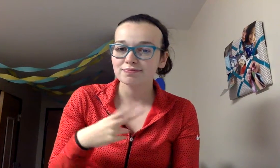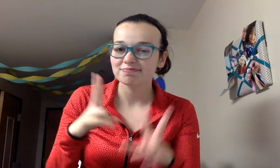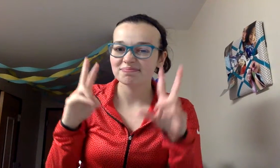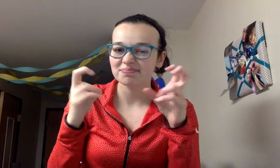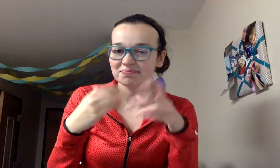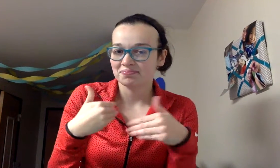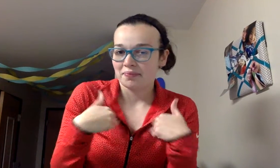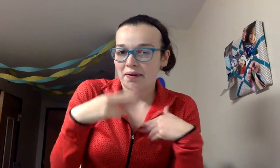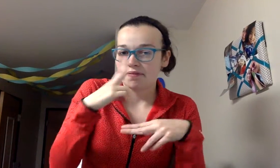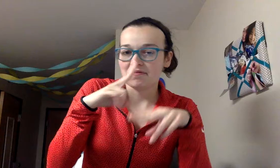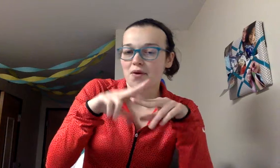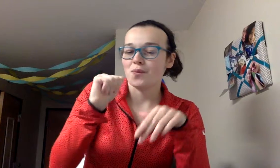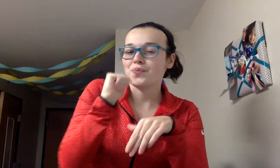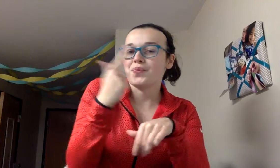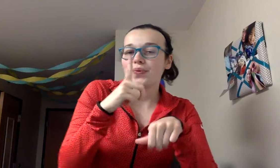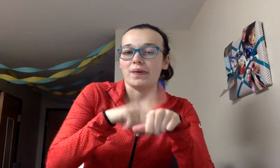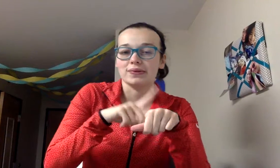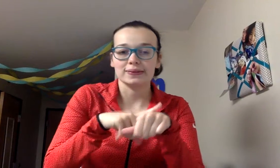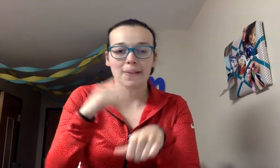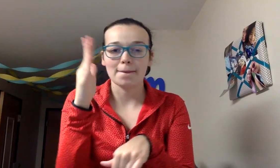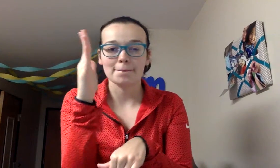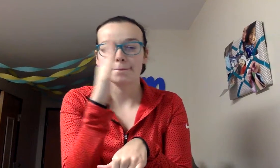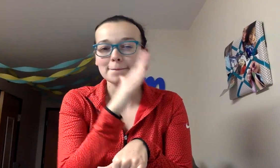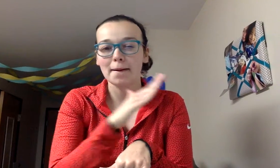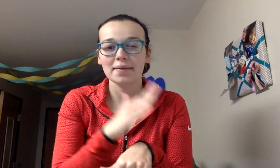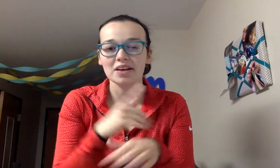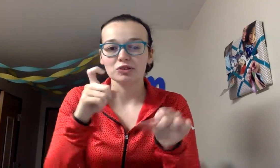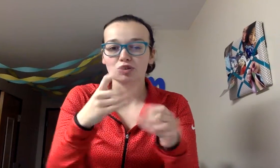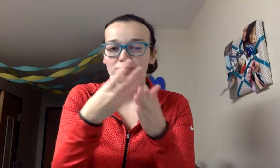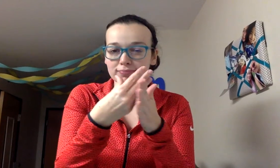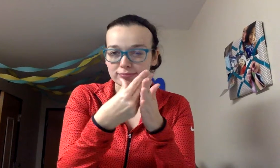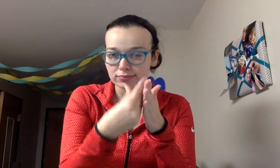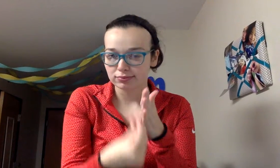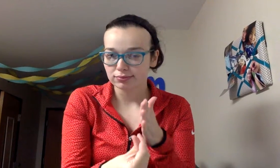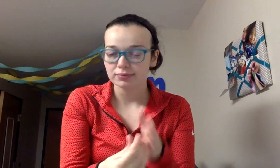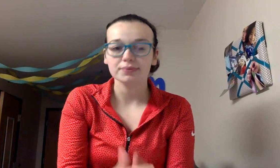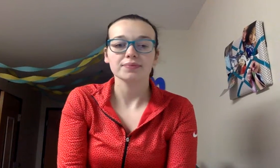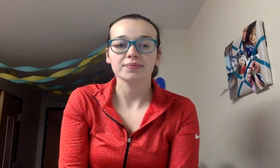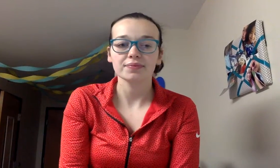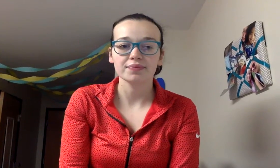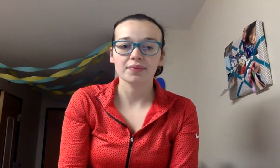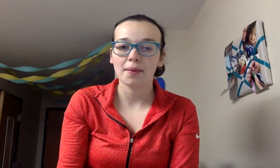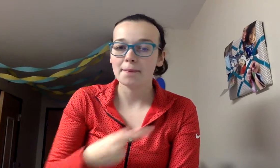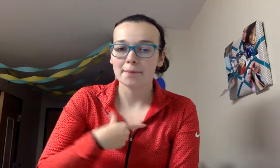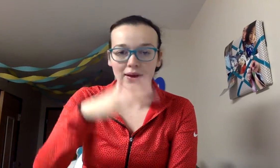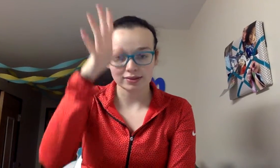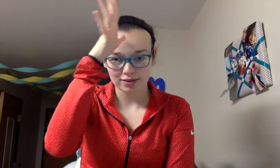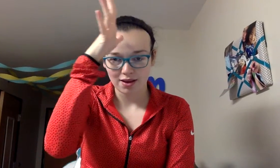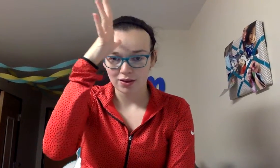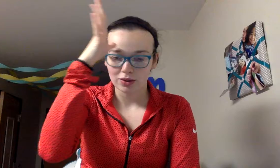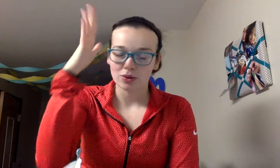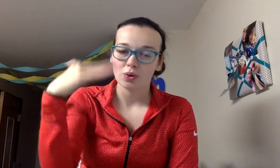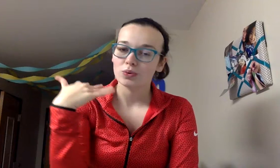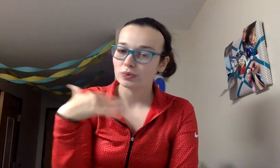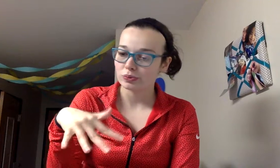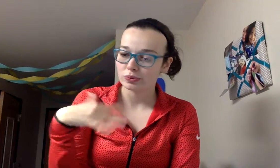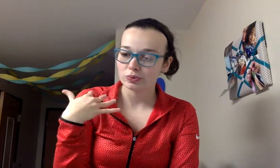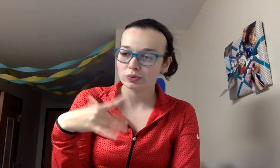That should never go away. All right? My dad, what an incredible guy. He fought in World War II. He was clearly part of the